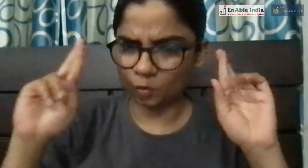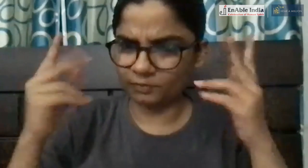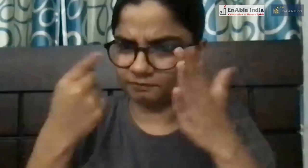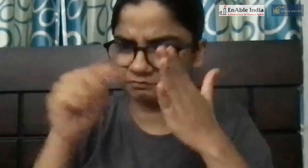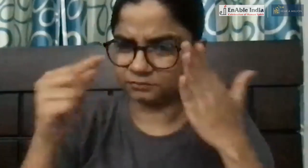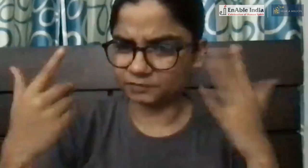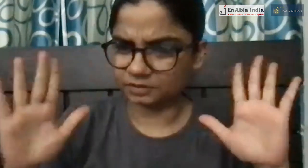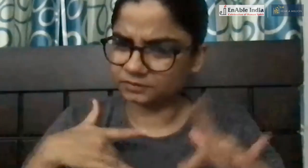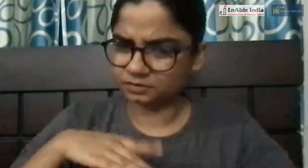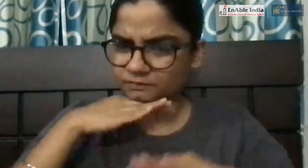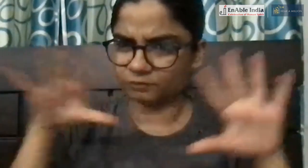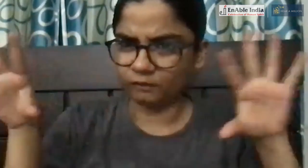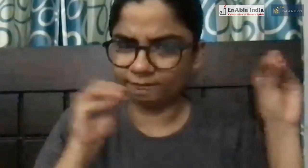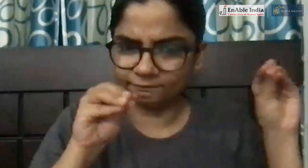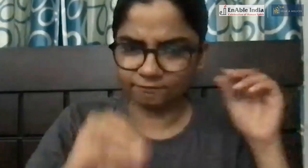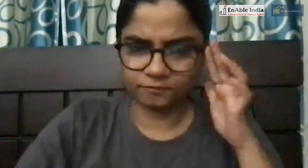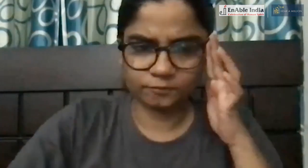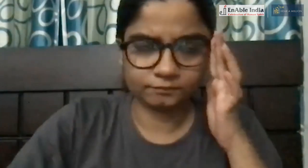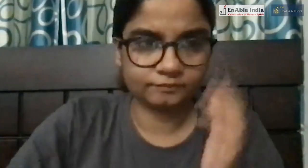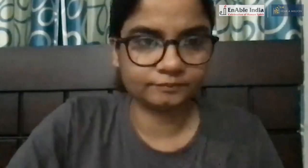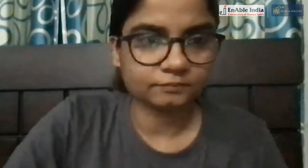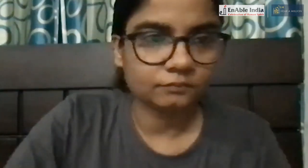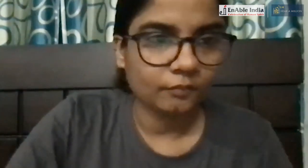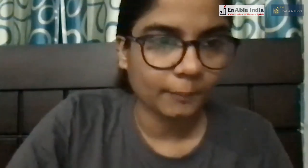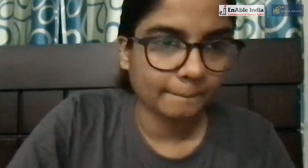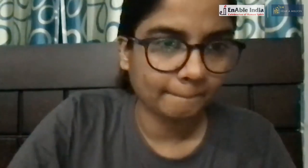I hope everyone has filled up the form.